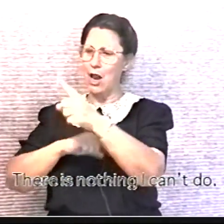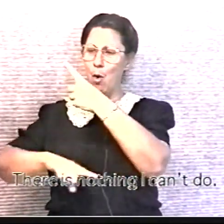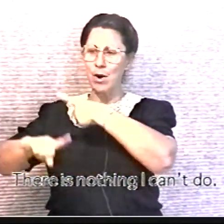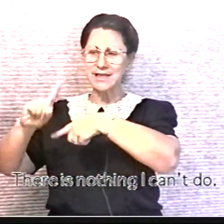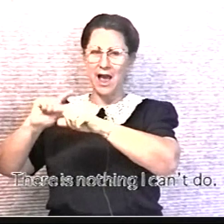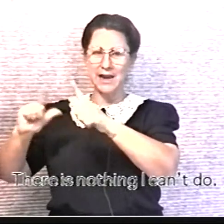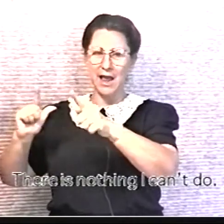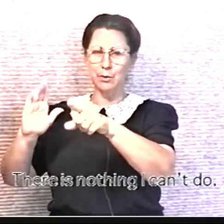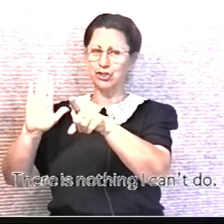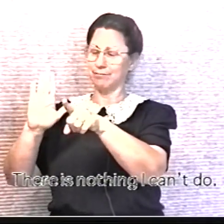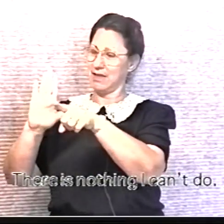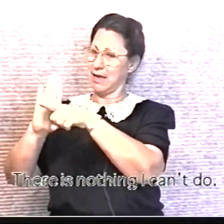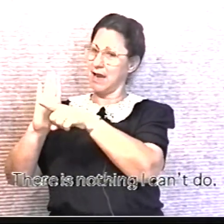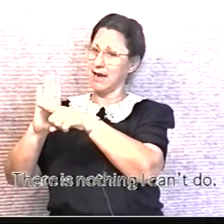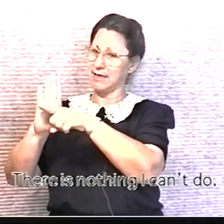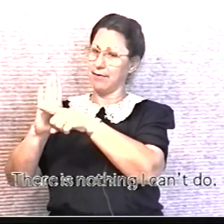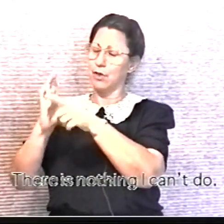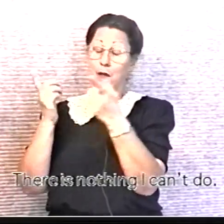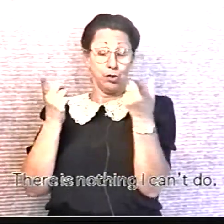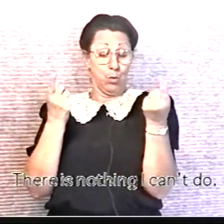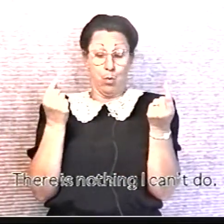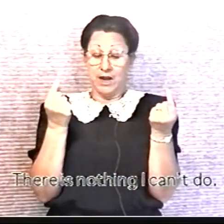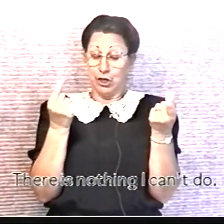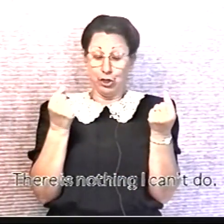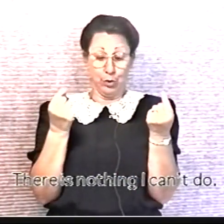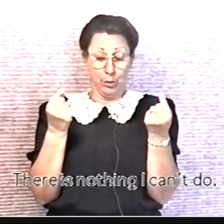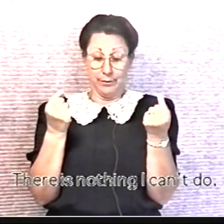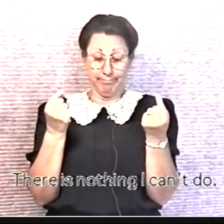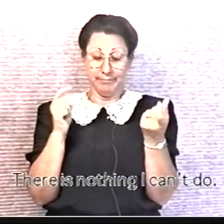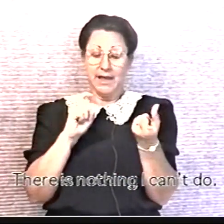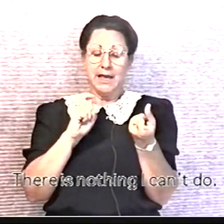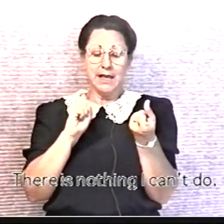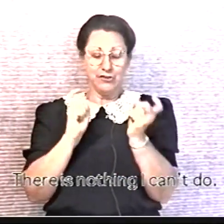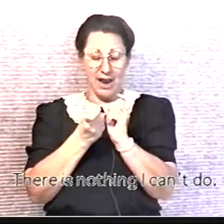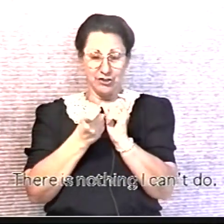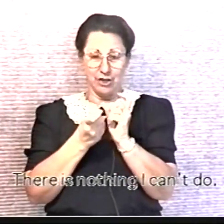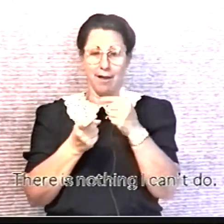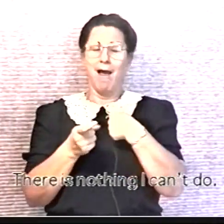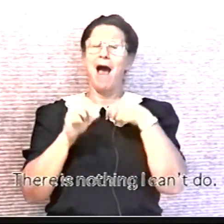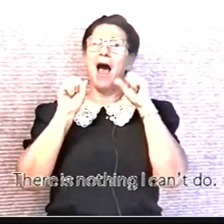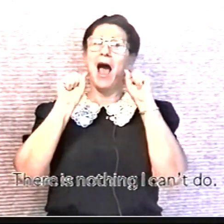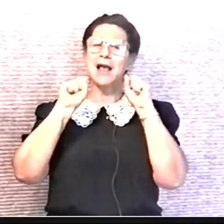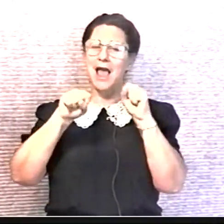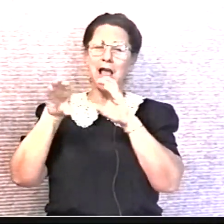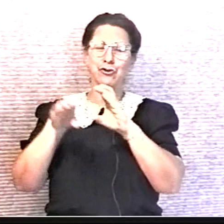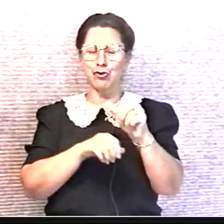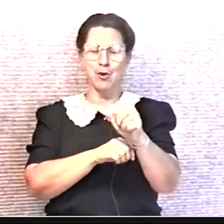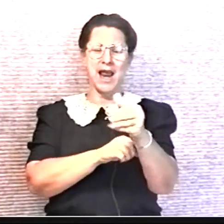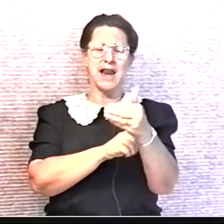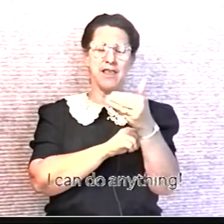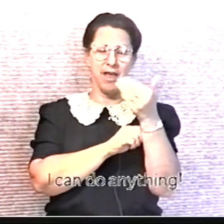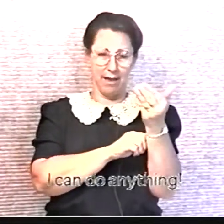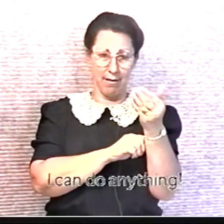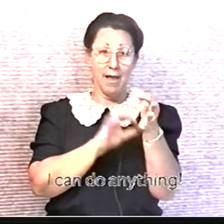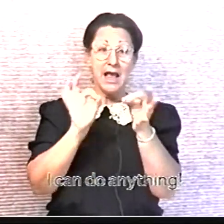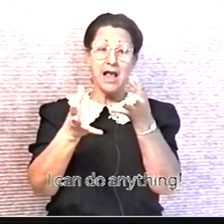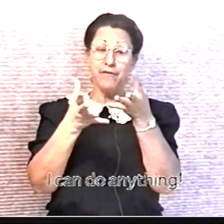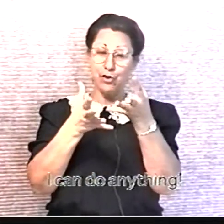or sign language, negative. What do? Change it. I can do anything. If you